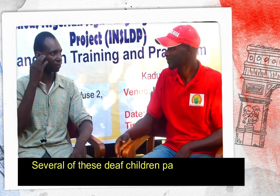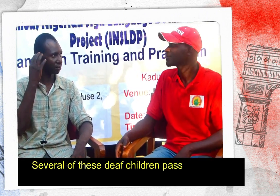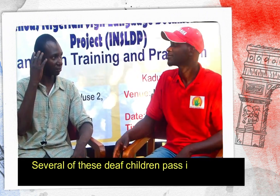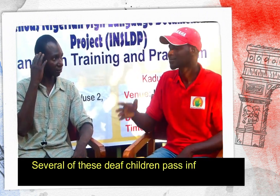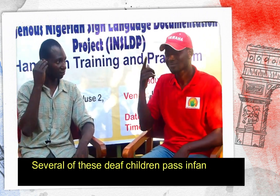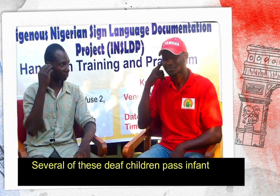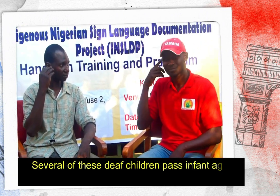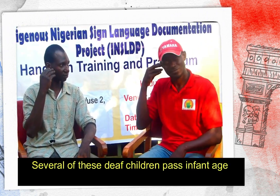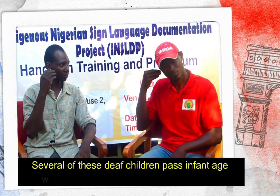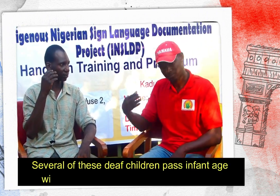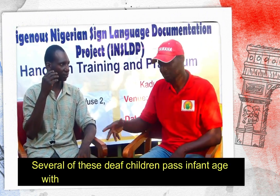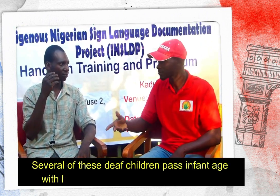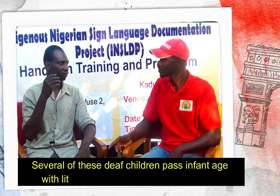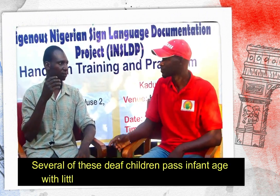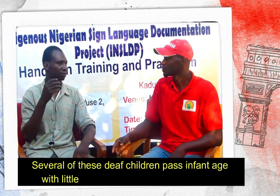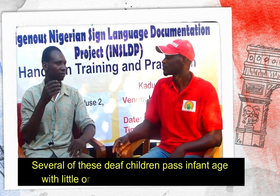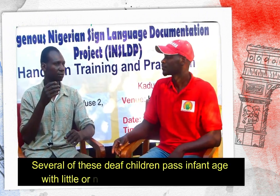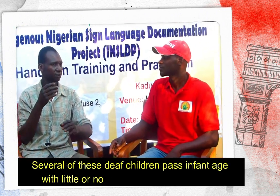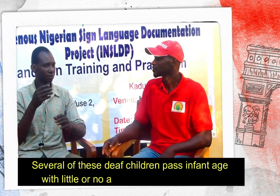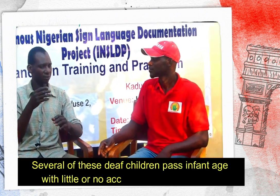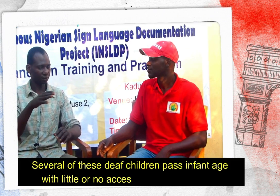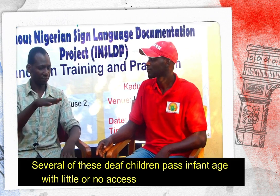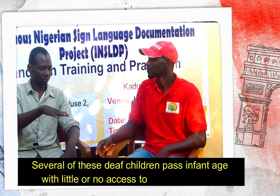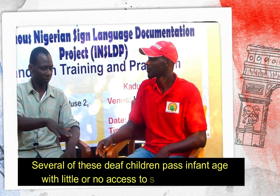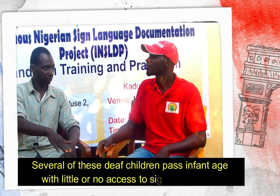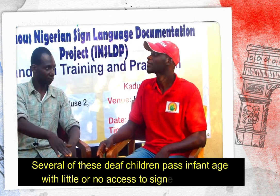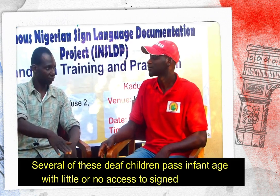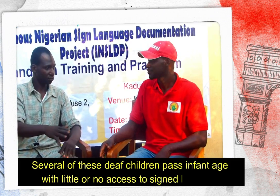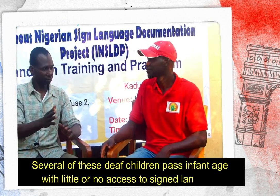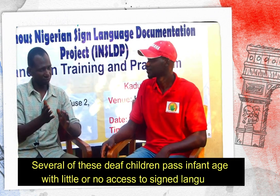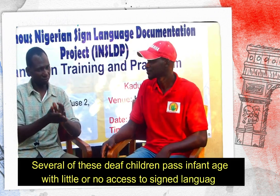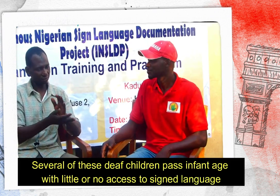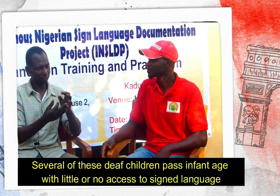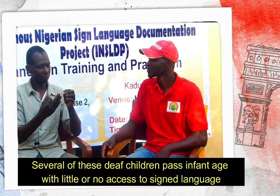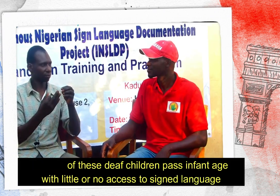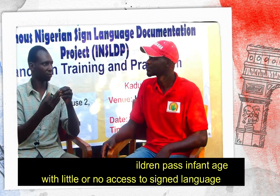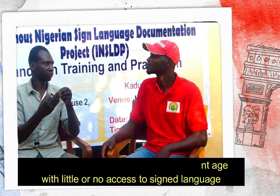pass infant age with little or no access to sign language.